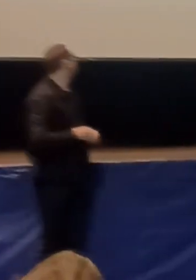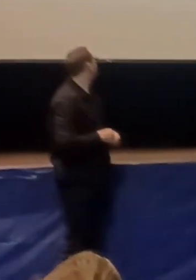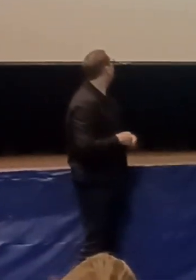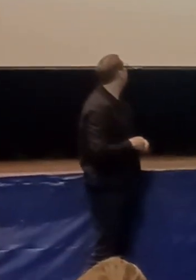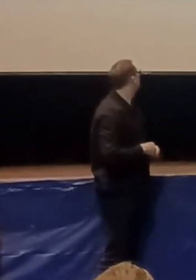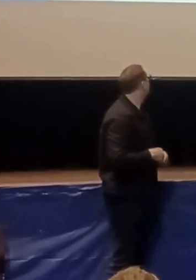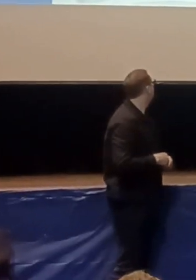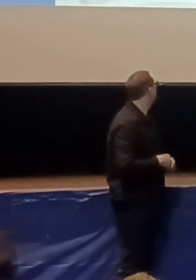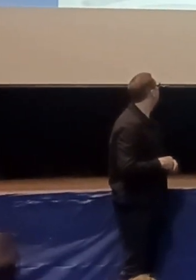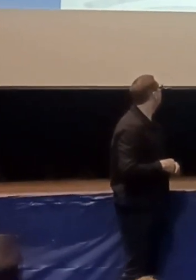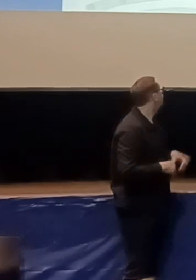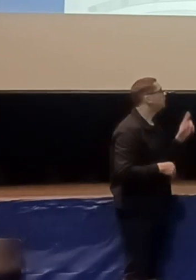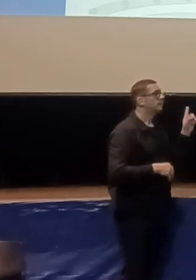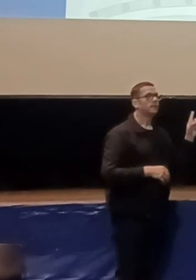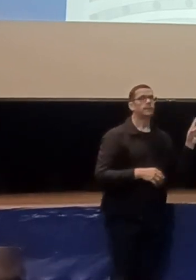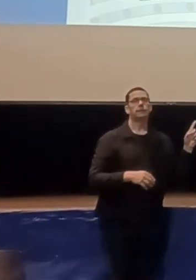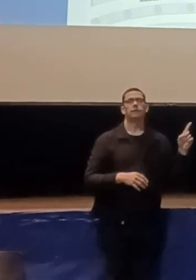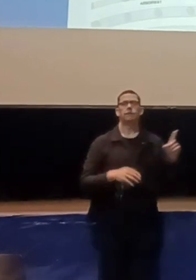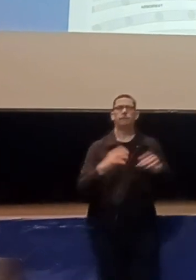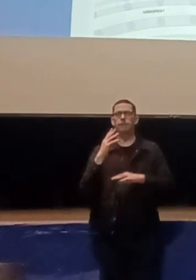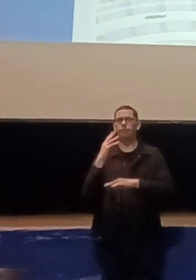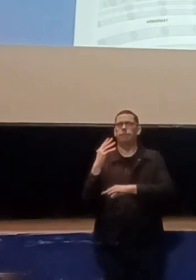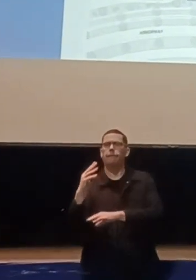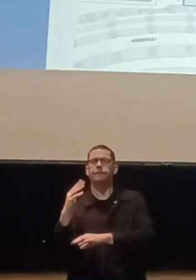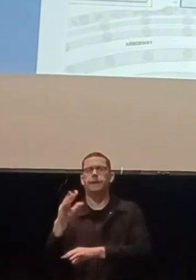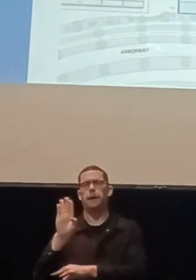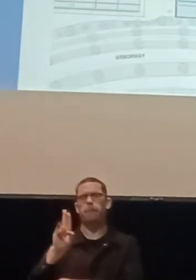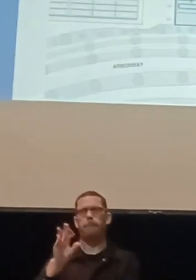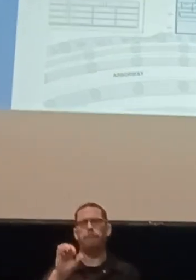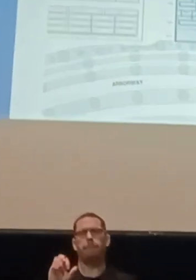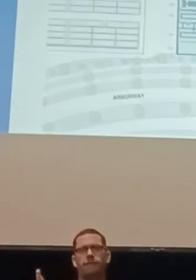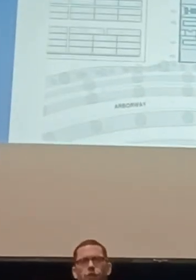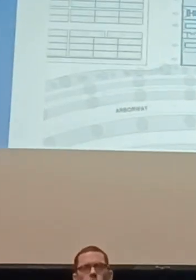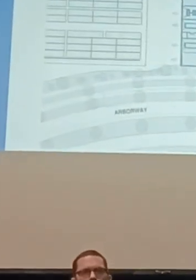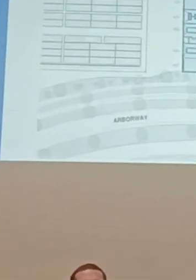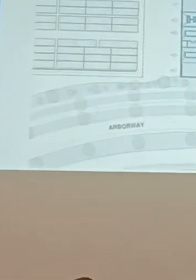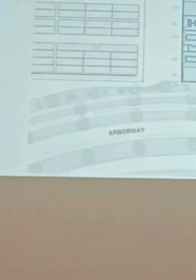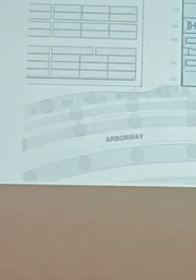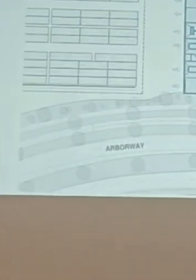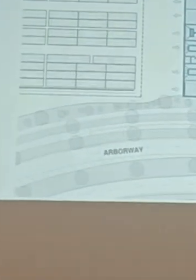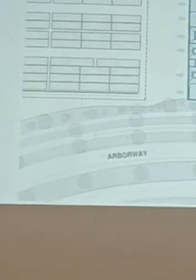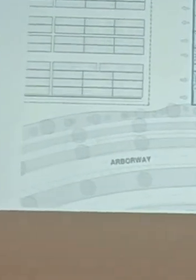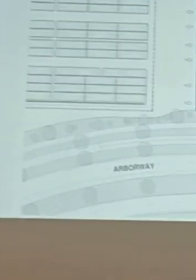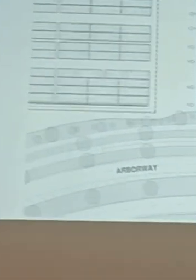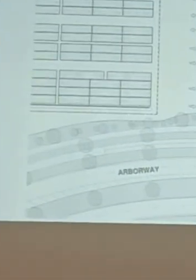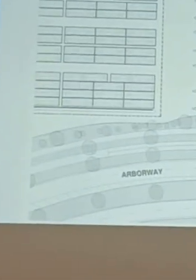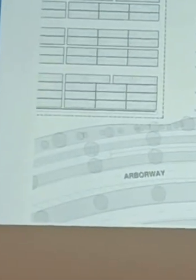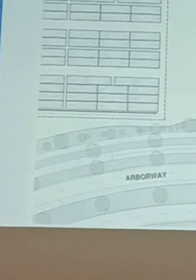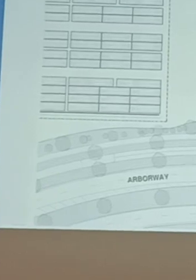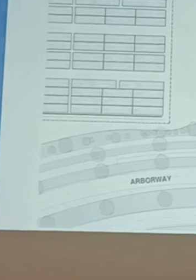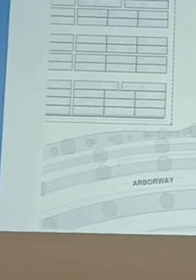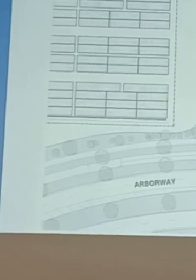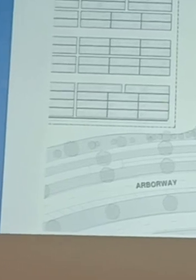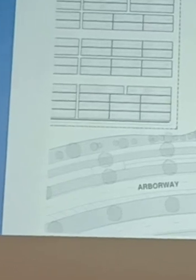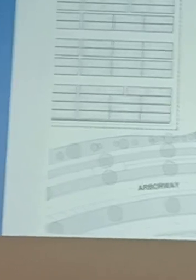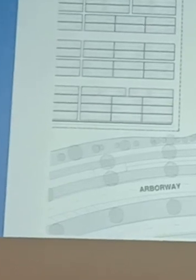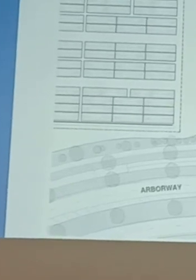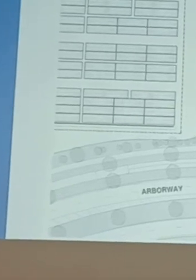see the landscape buffer, so where it says, I think 40 feet or 48, it's hard to tell, there's a tree in the